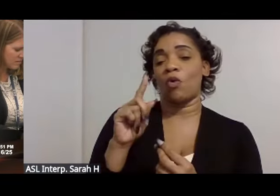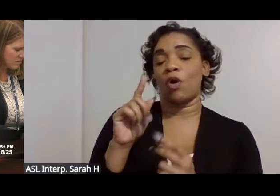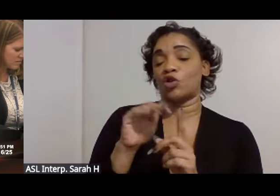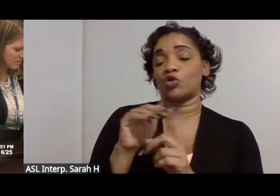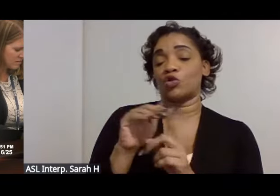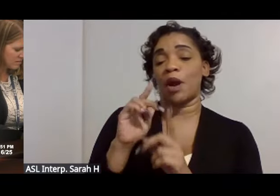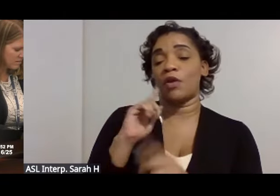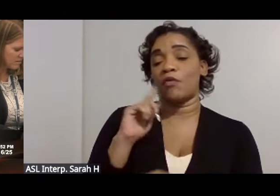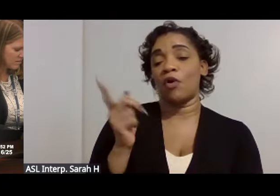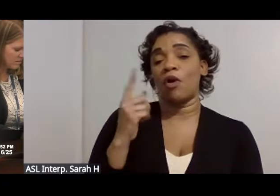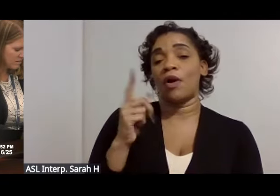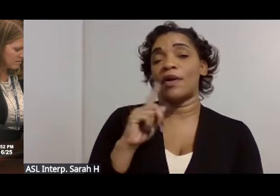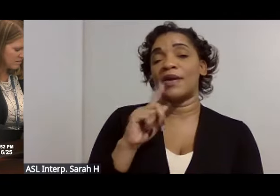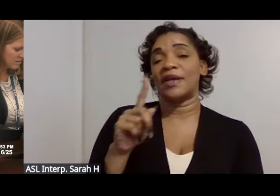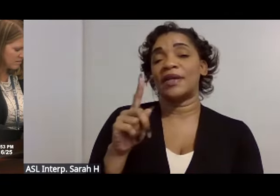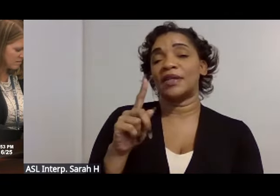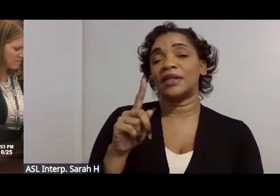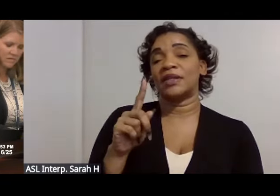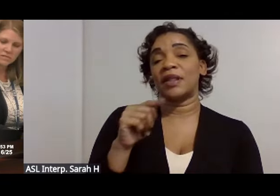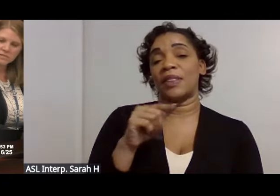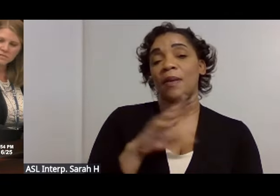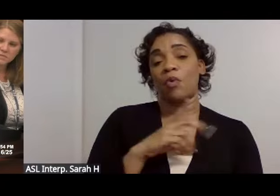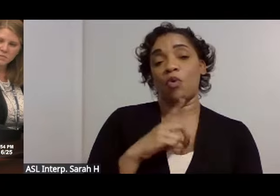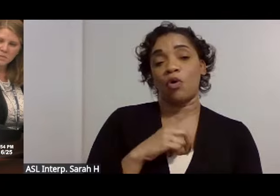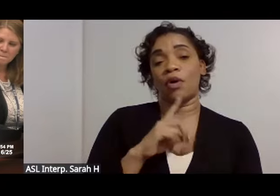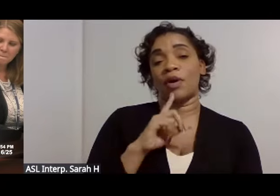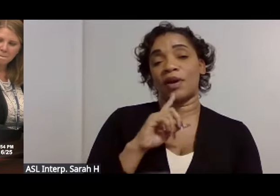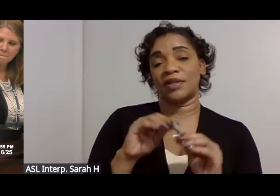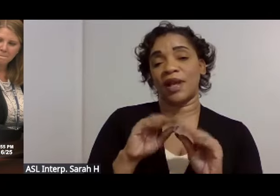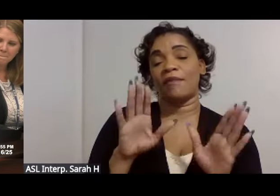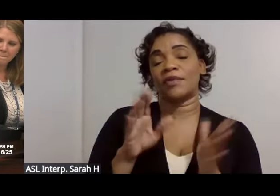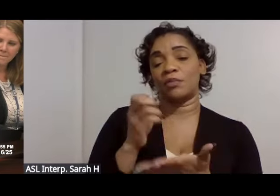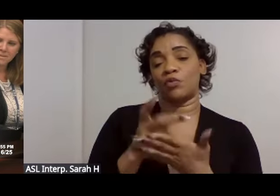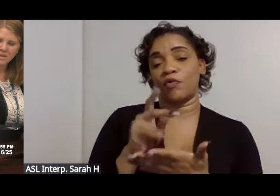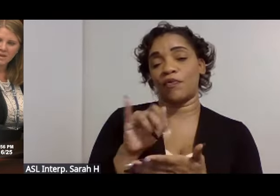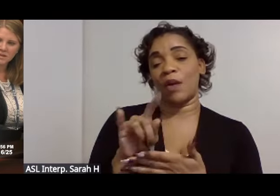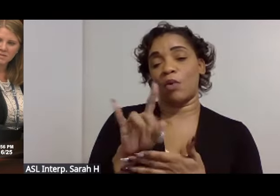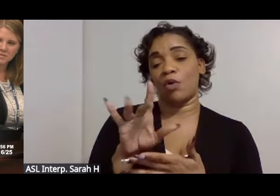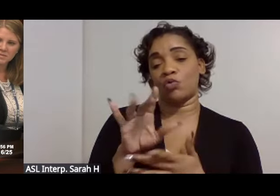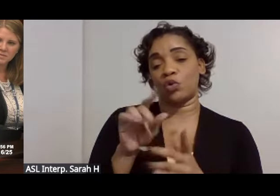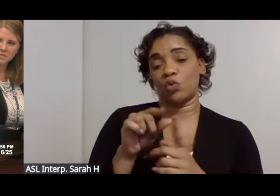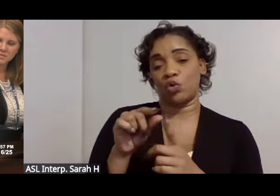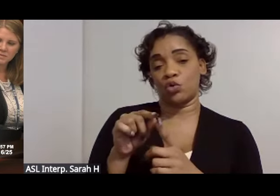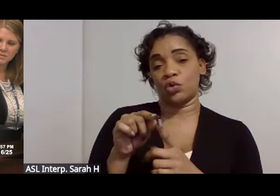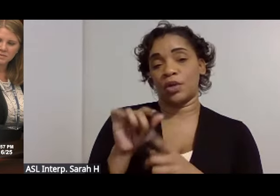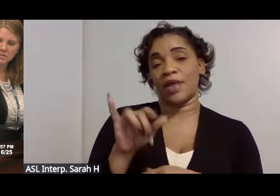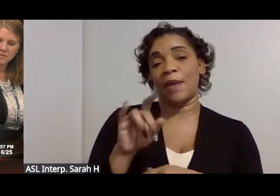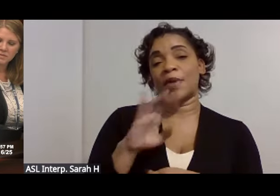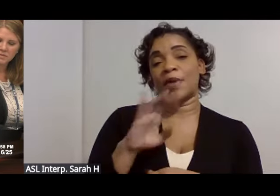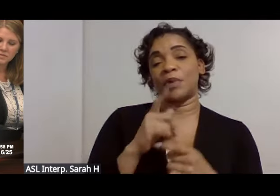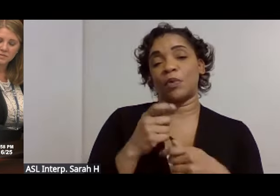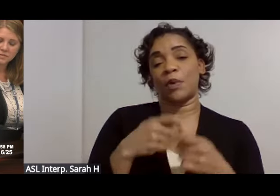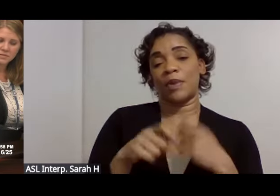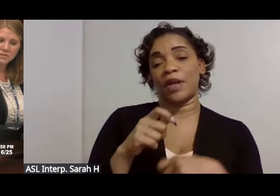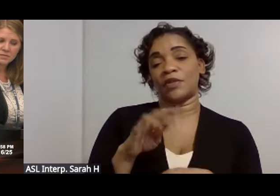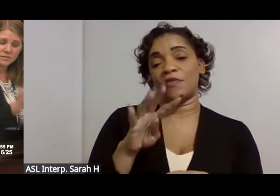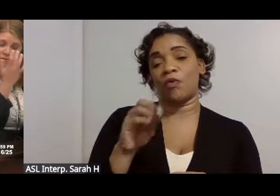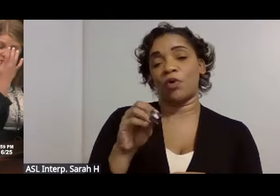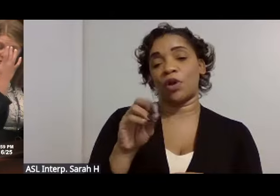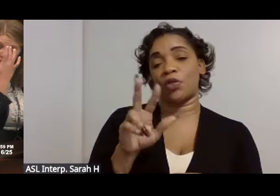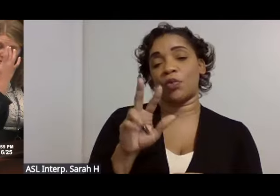next step is the board has obviously approved 100 words. That has to be replaced. Section 483A of election law